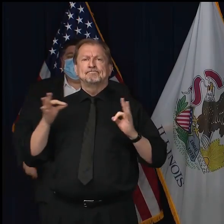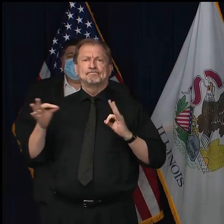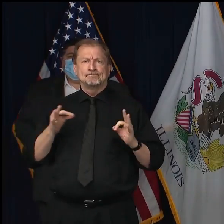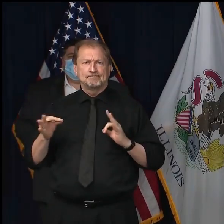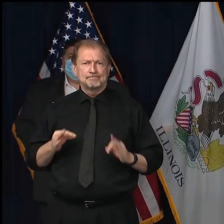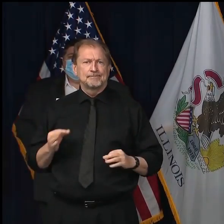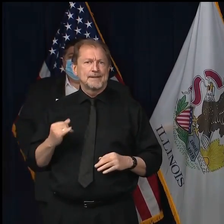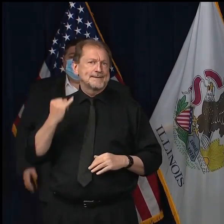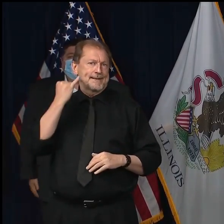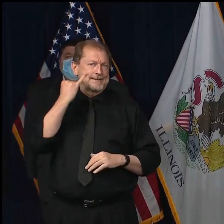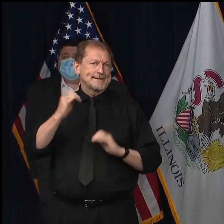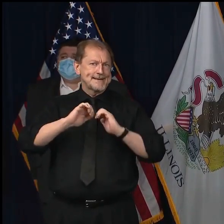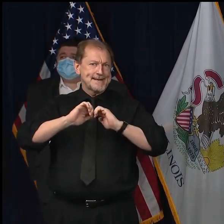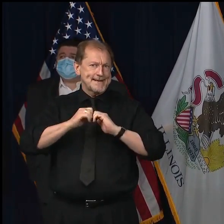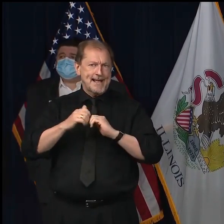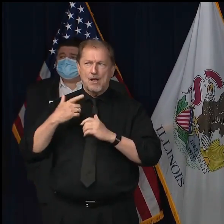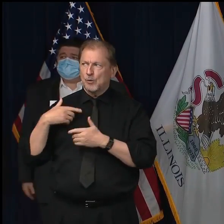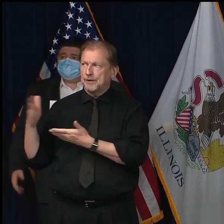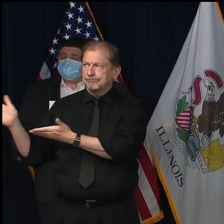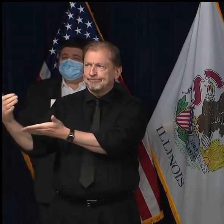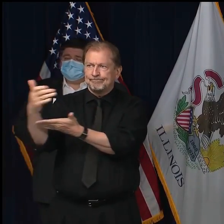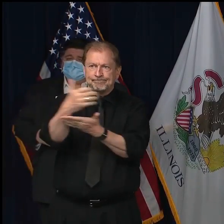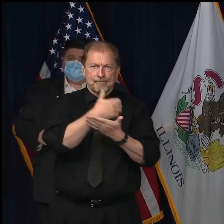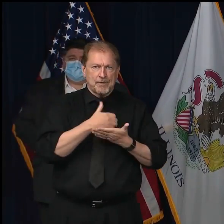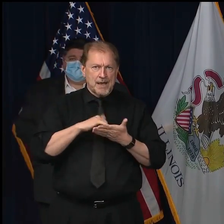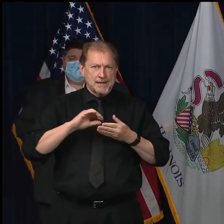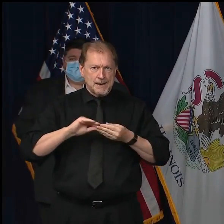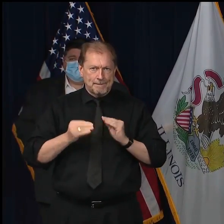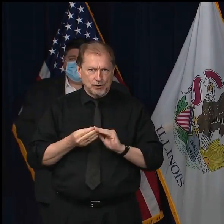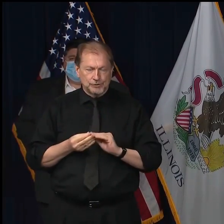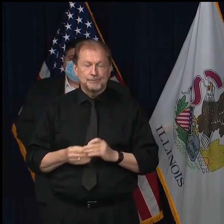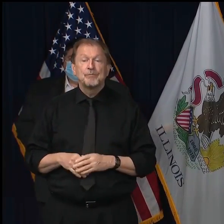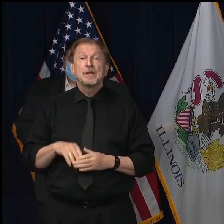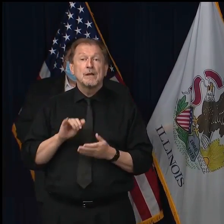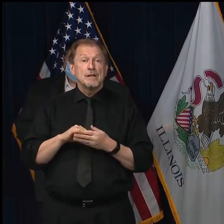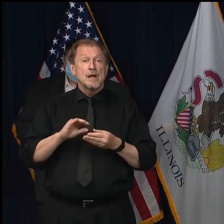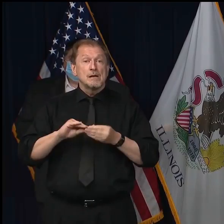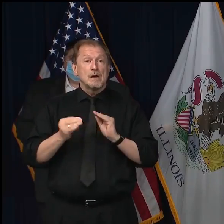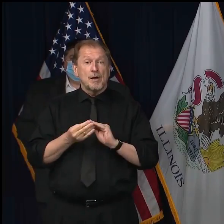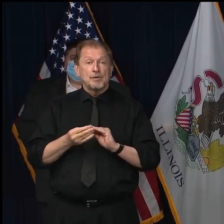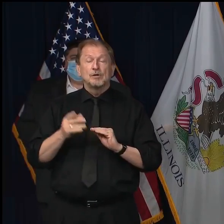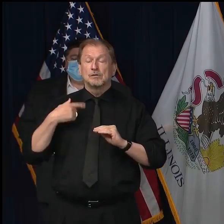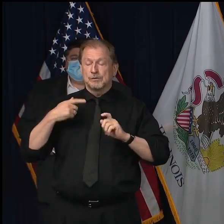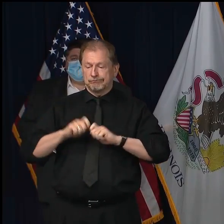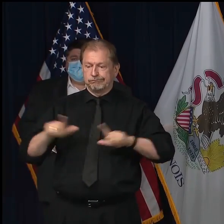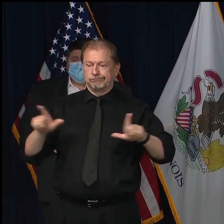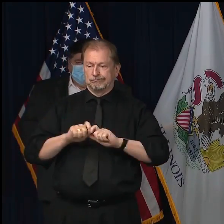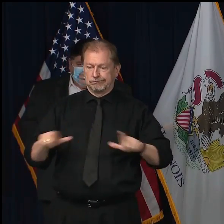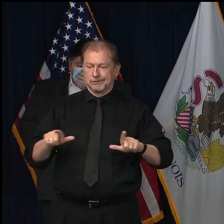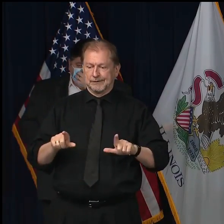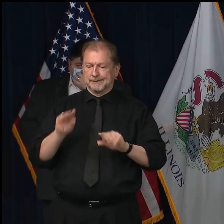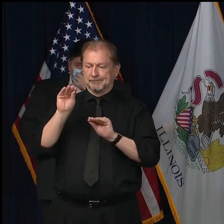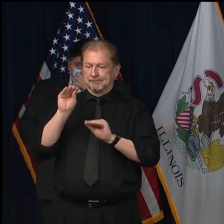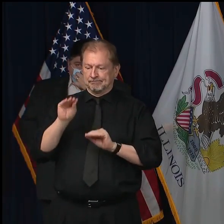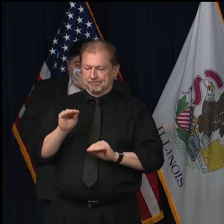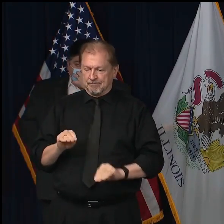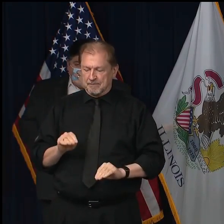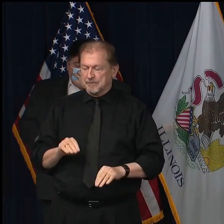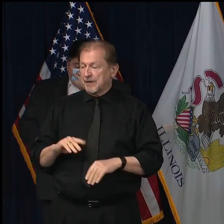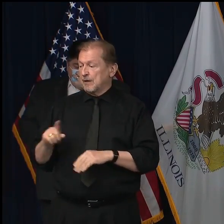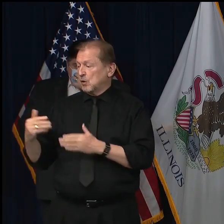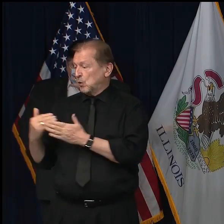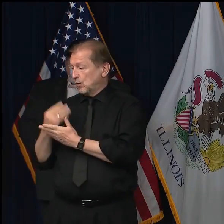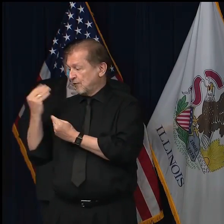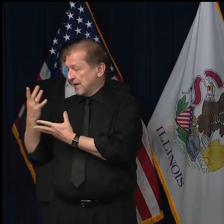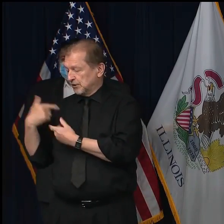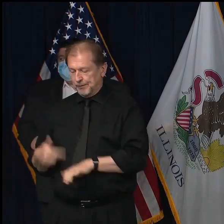the most current explanations. We have lots of data that we're always trying to get to you in real time. What this